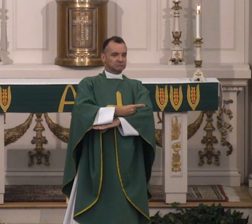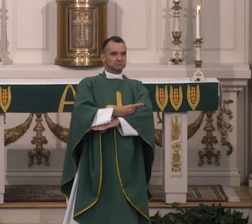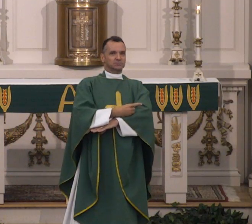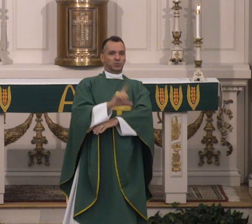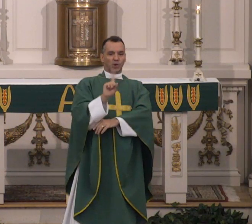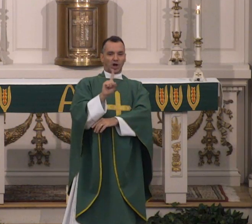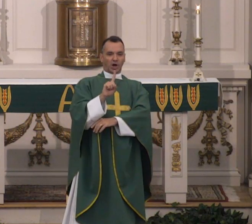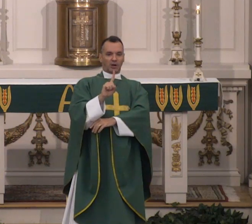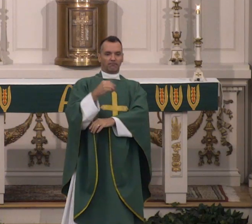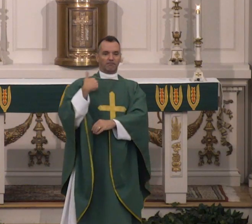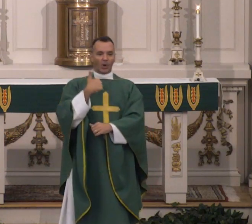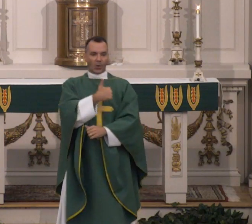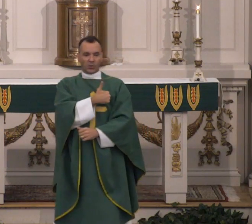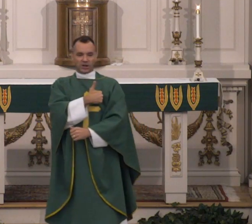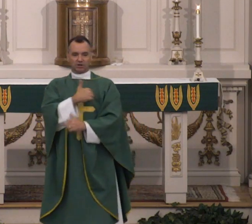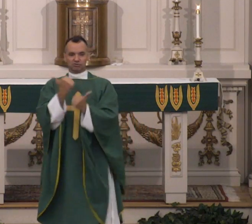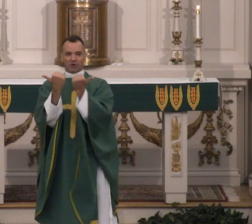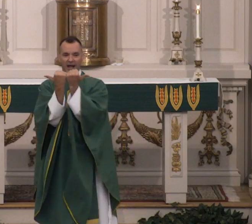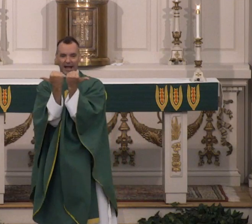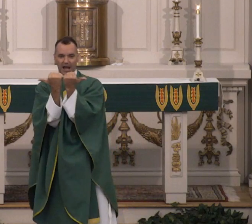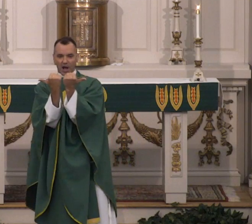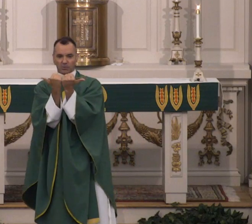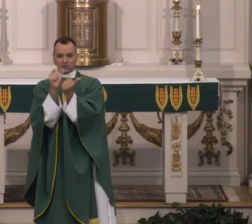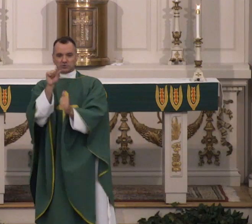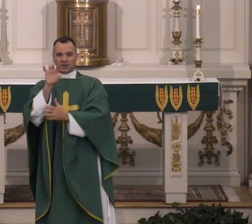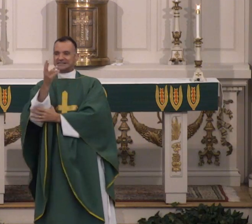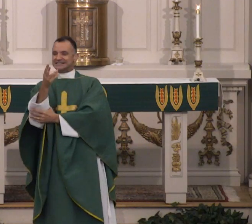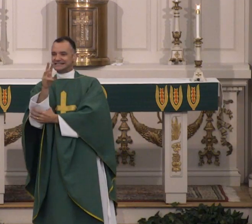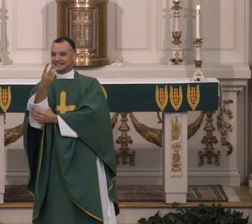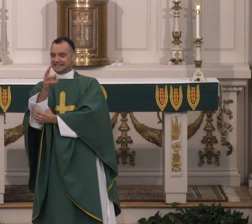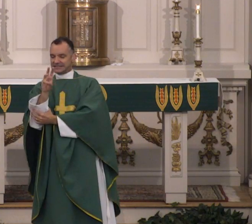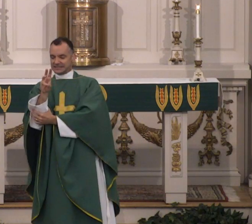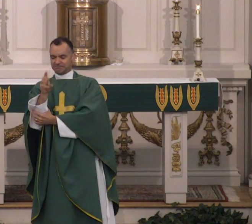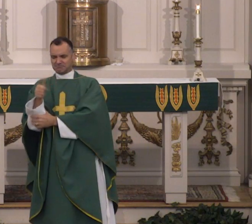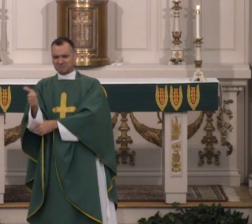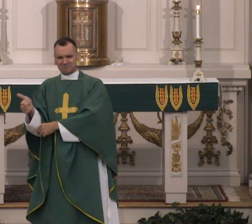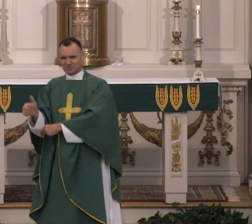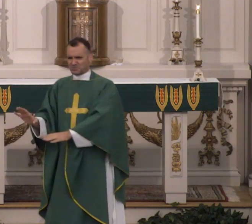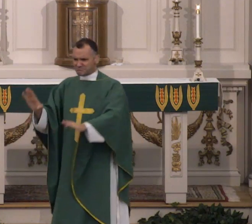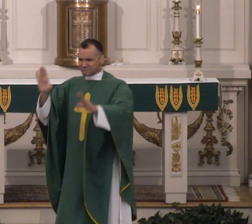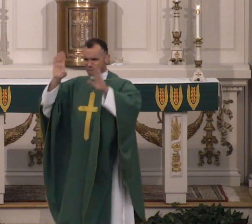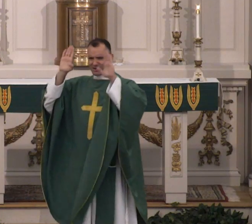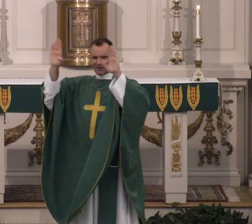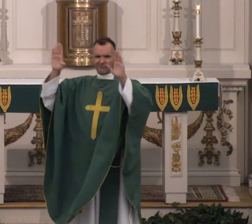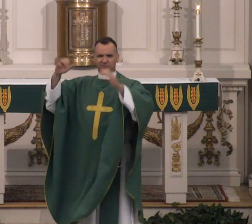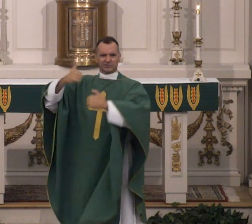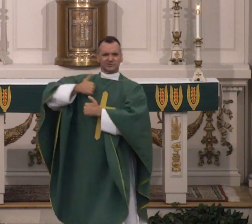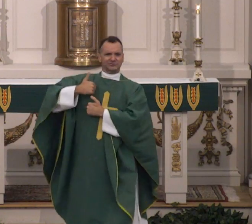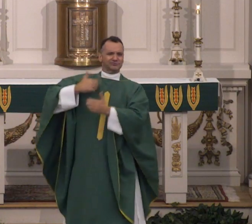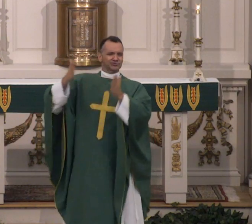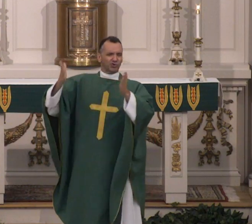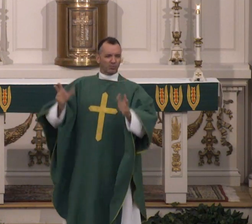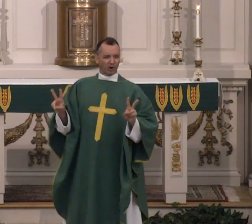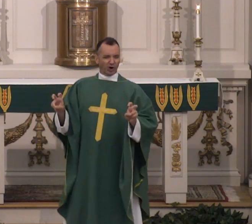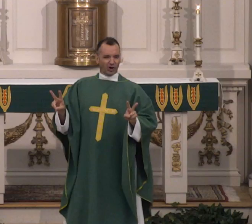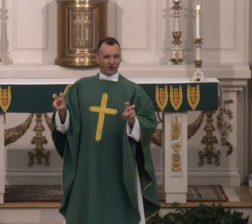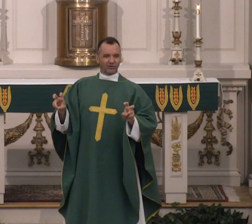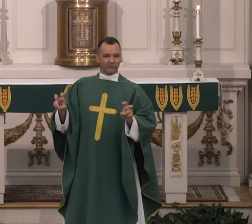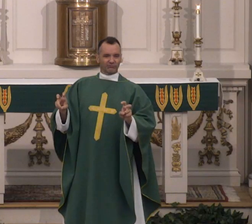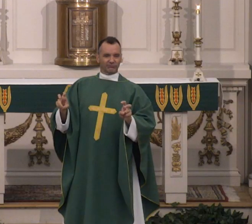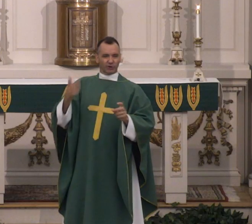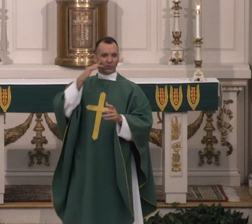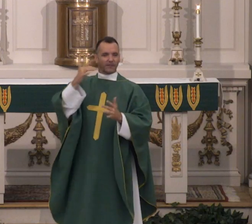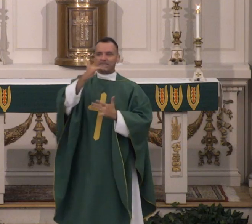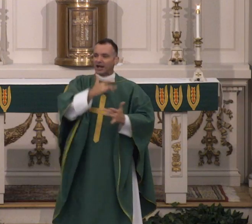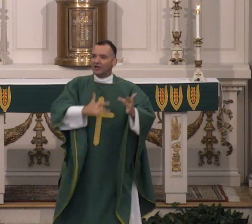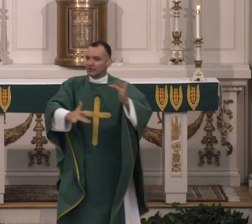Day when we went to Krakow, Poland, and this was in 2016. What a